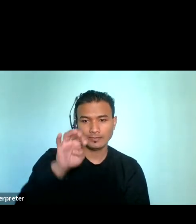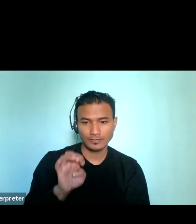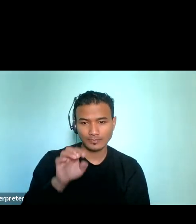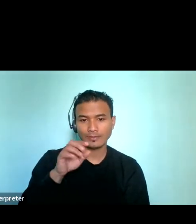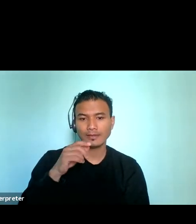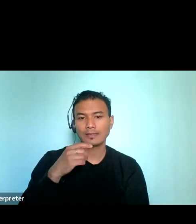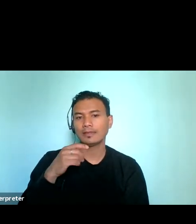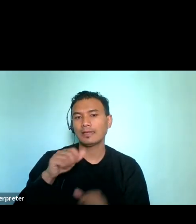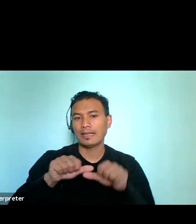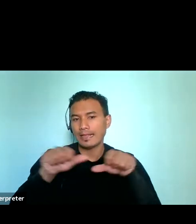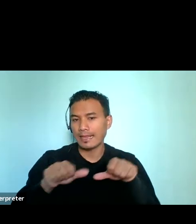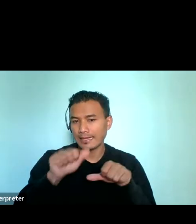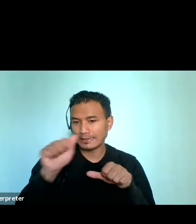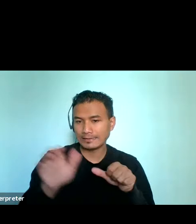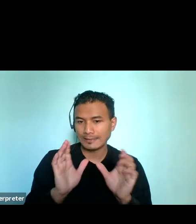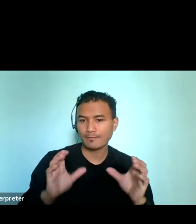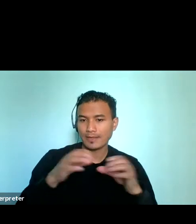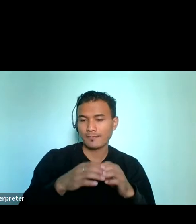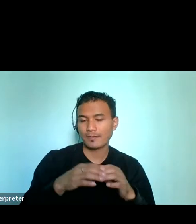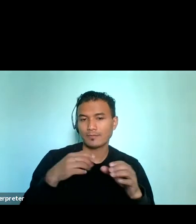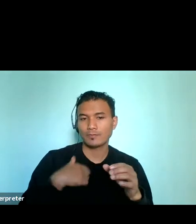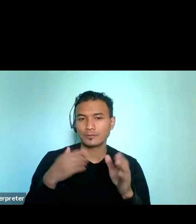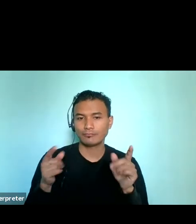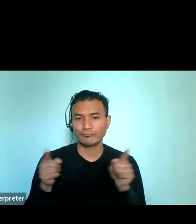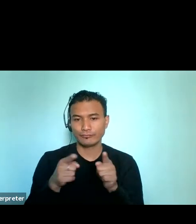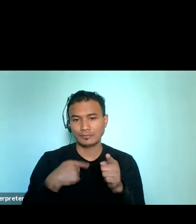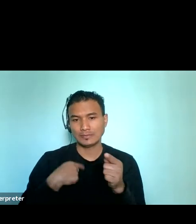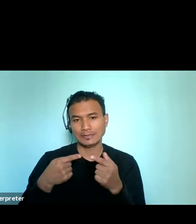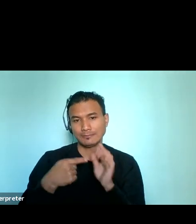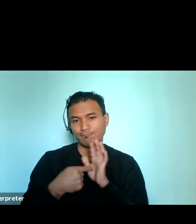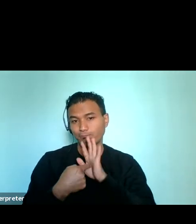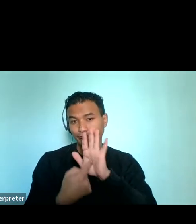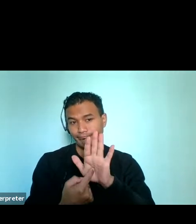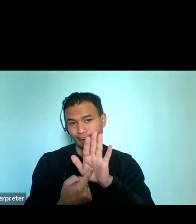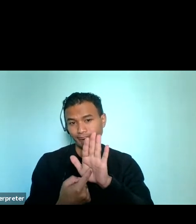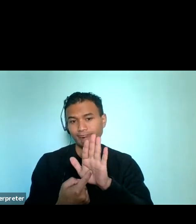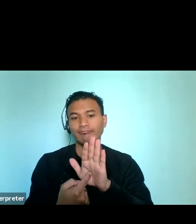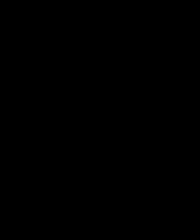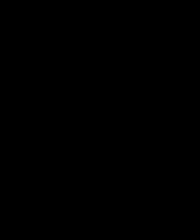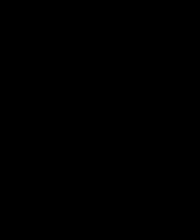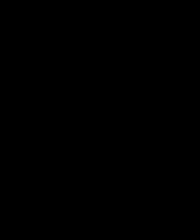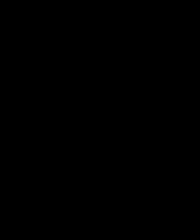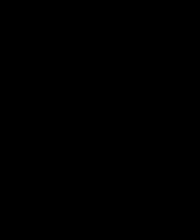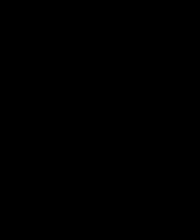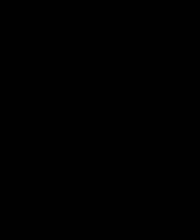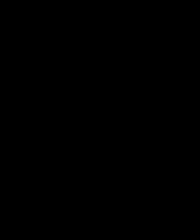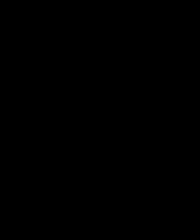Asia Platform. So let me just quickly share my screen.